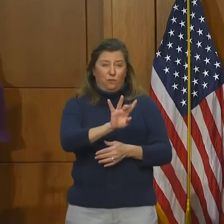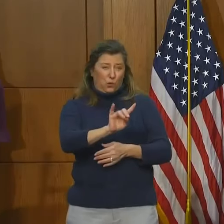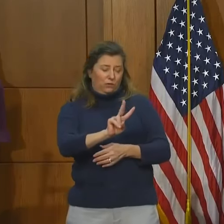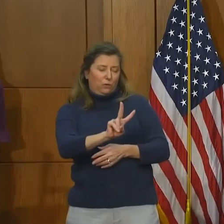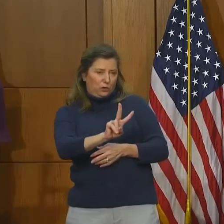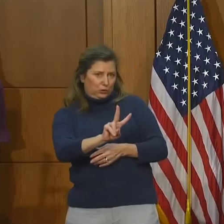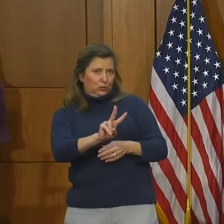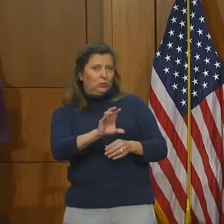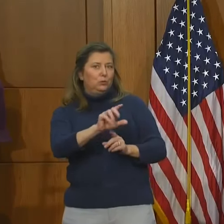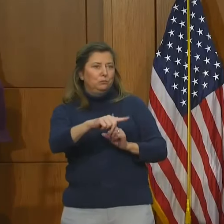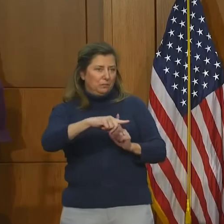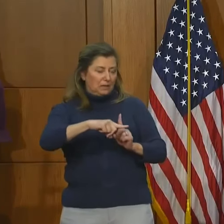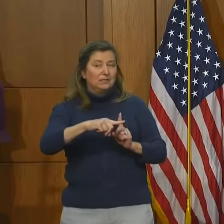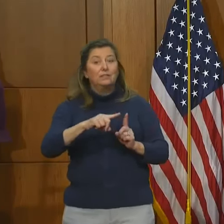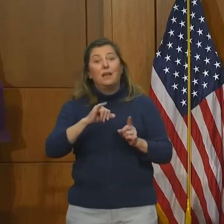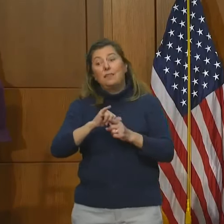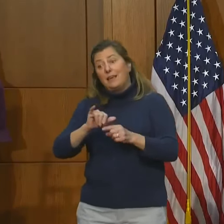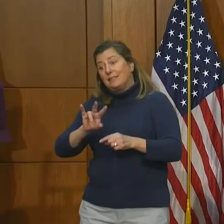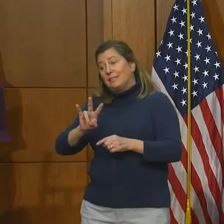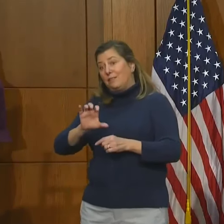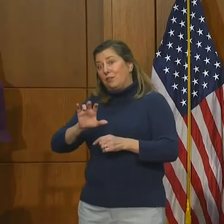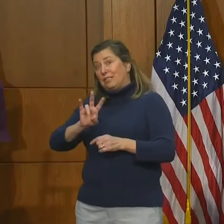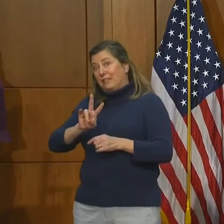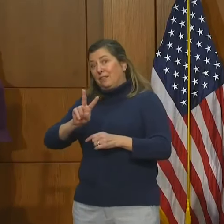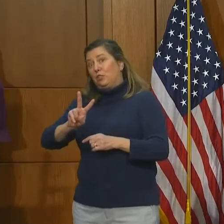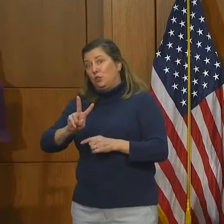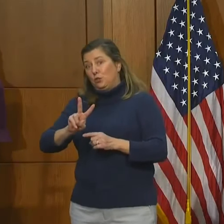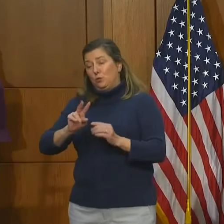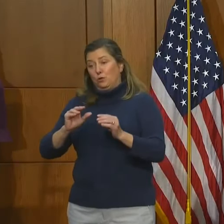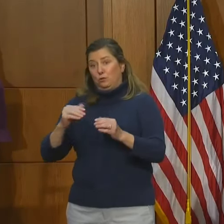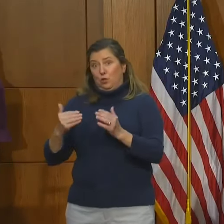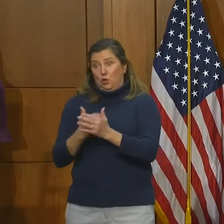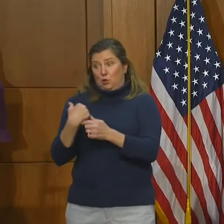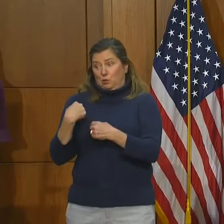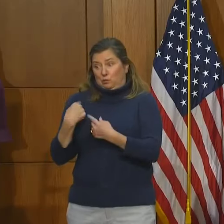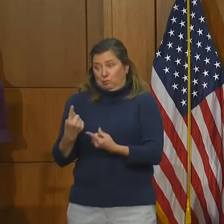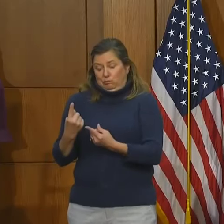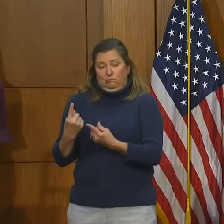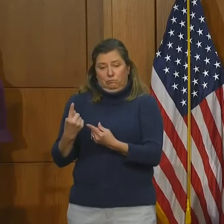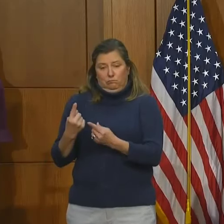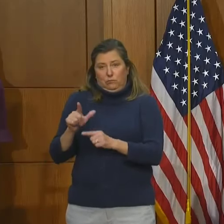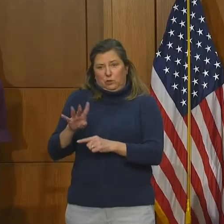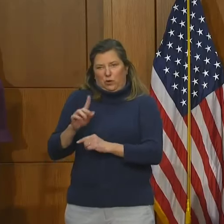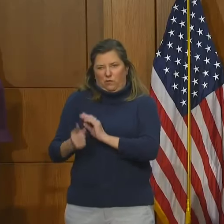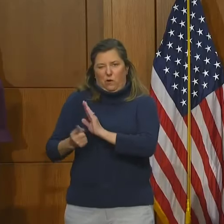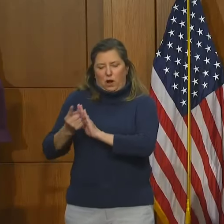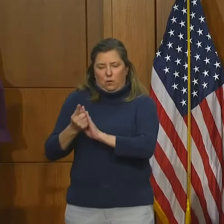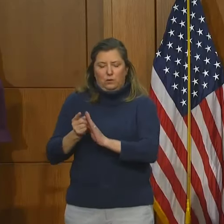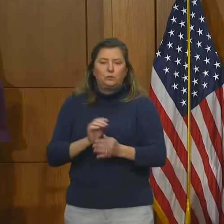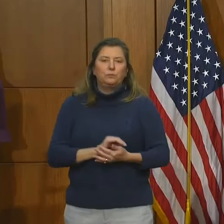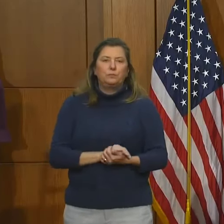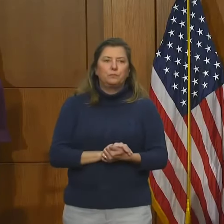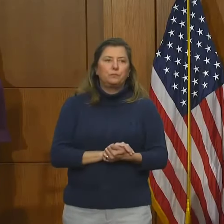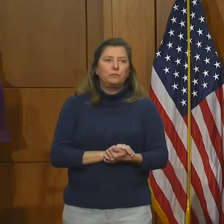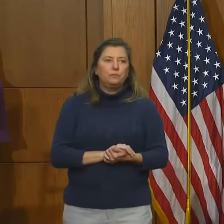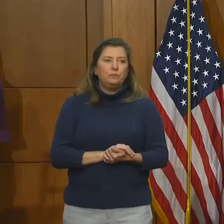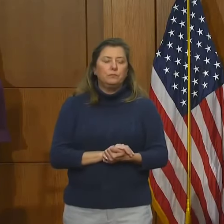22,342 cases. That's 772 new cases in the 24-hour reporting